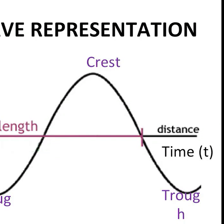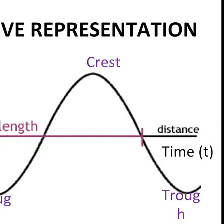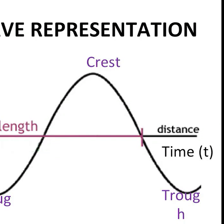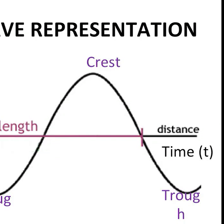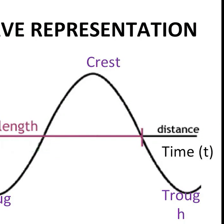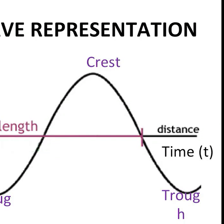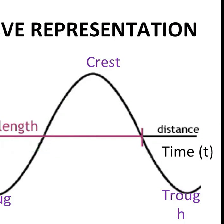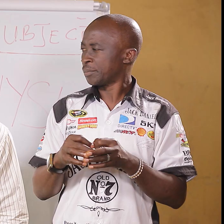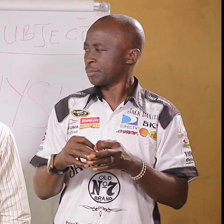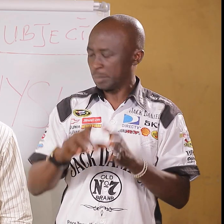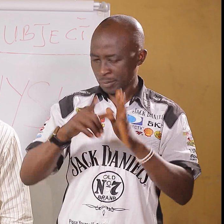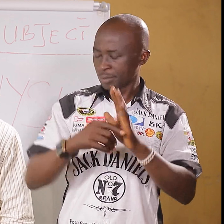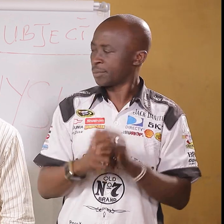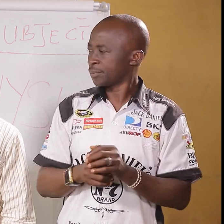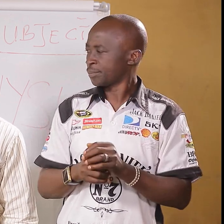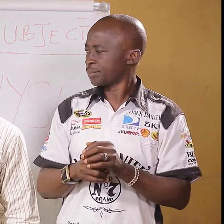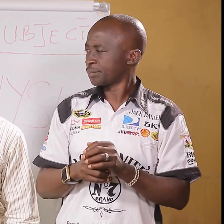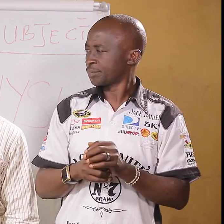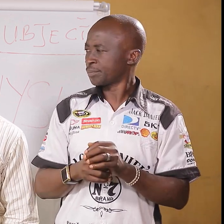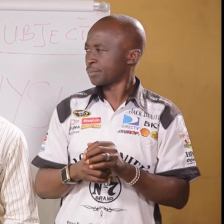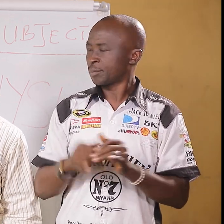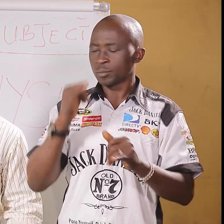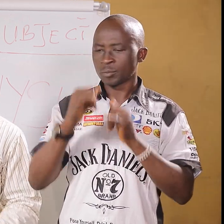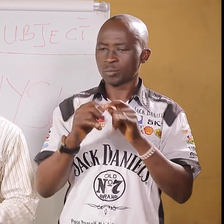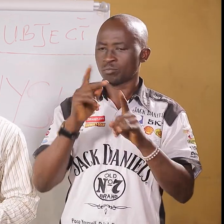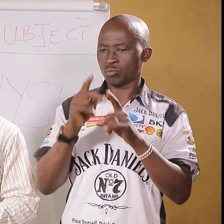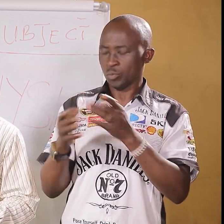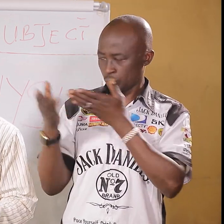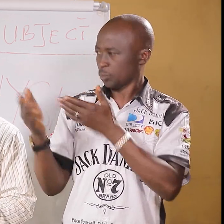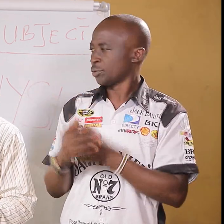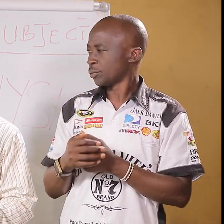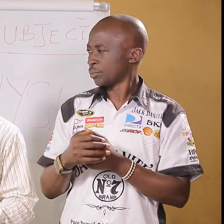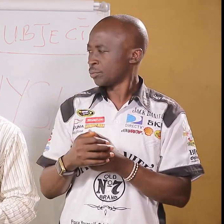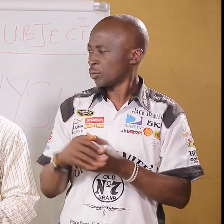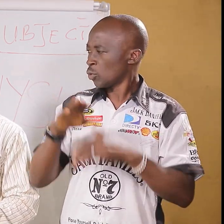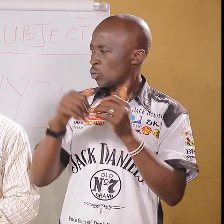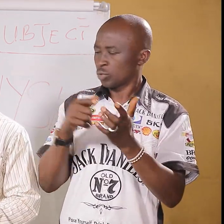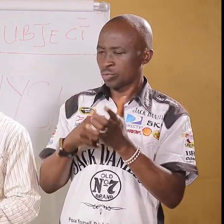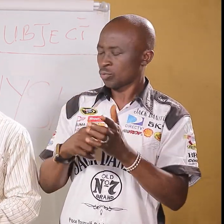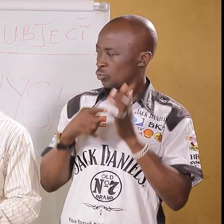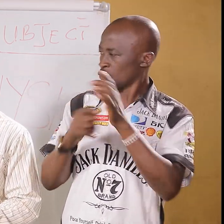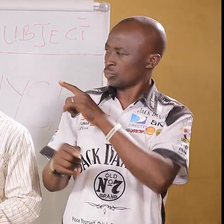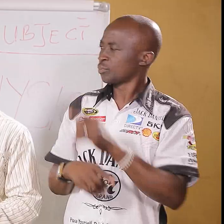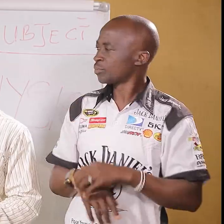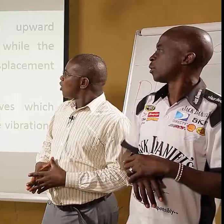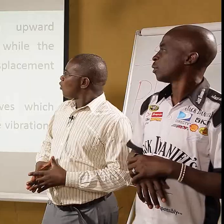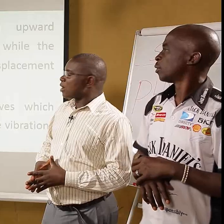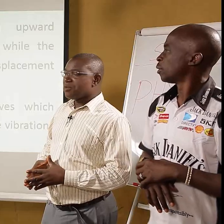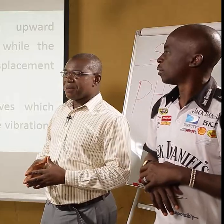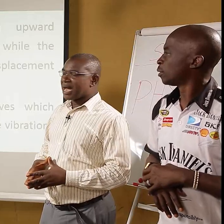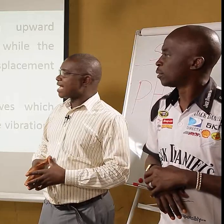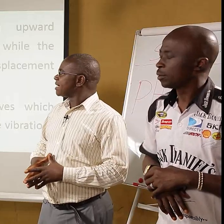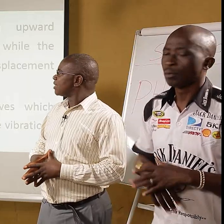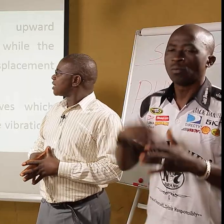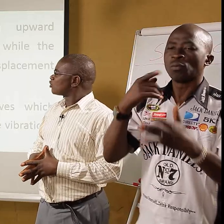the last point or concept on the outline: amplitude, wavelength, and phase, trough. What do